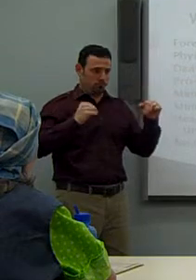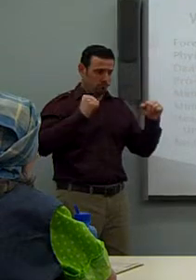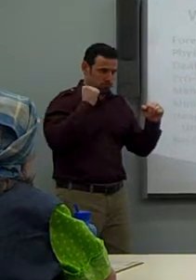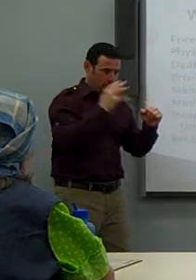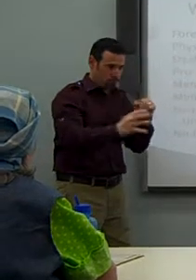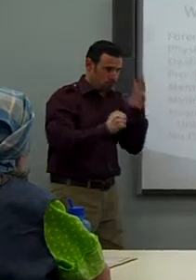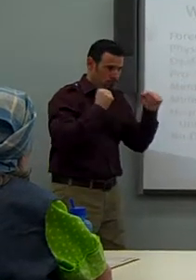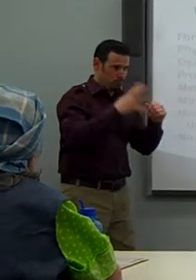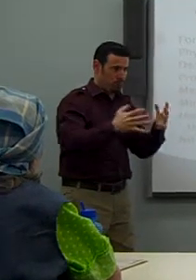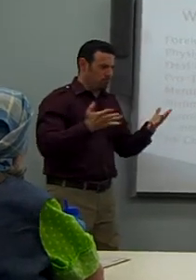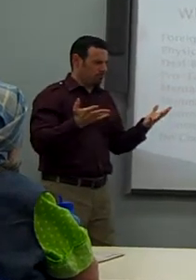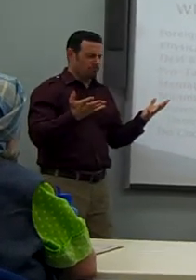deaf person.